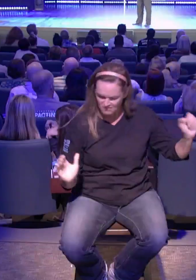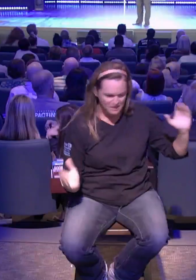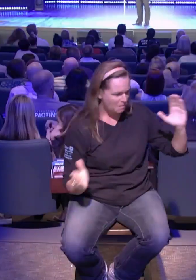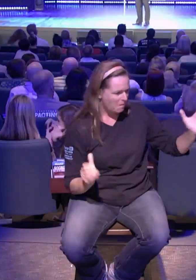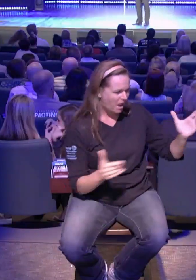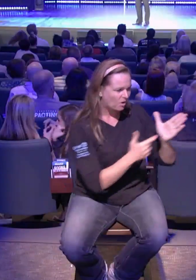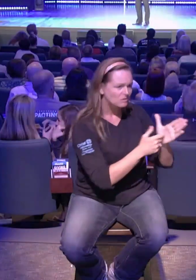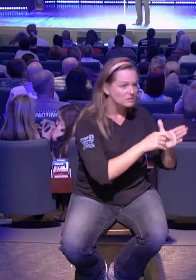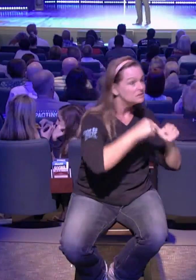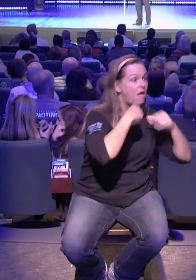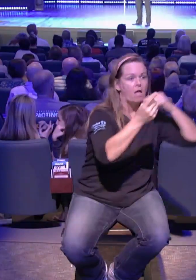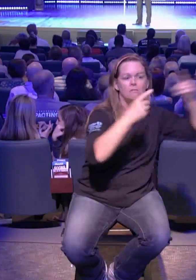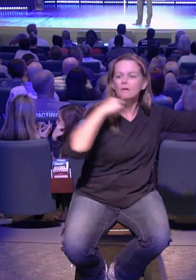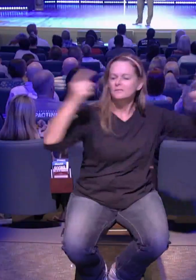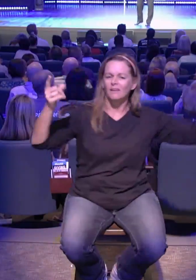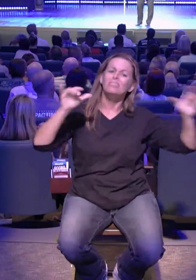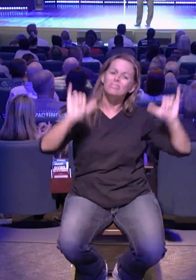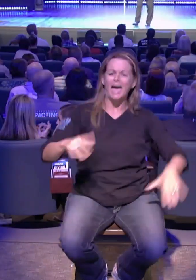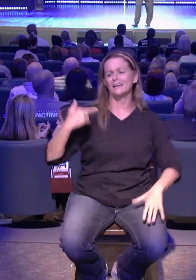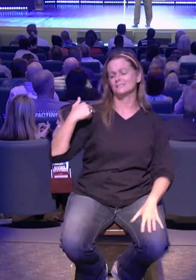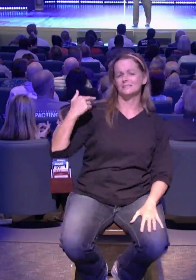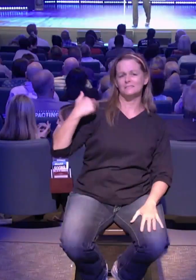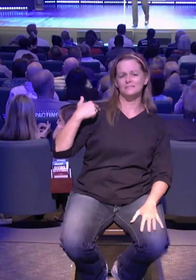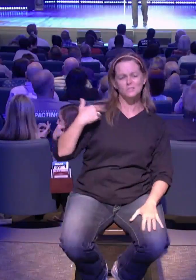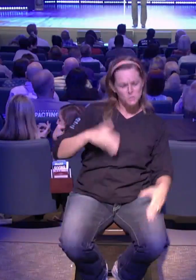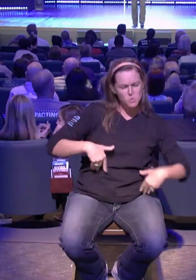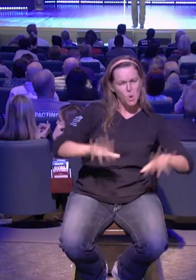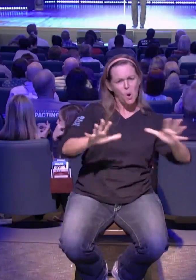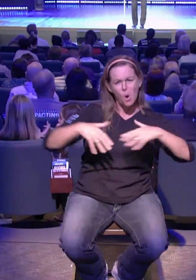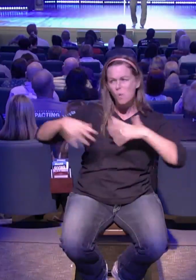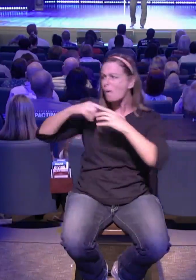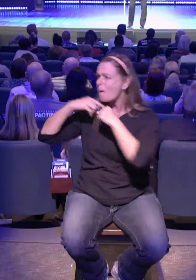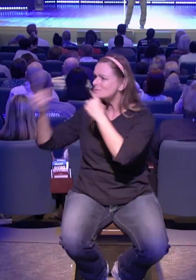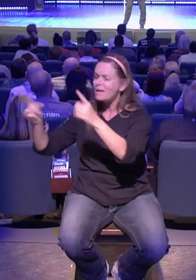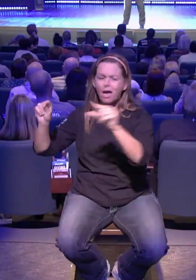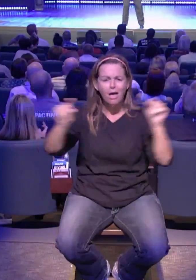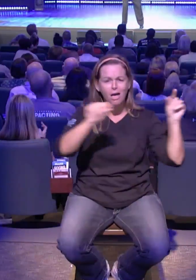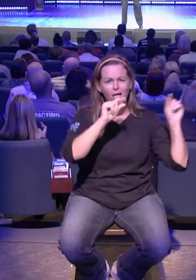the passion. That's the passion of Christ Fellowship.